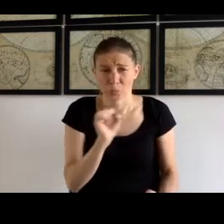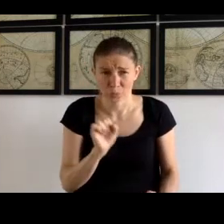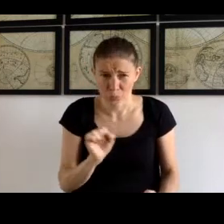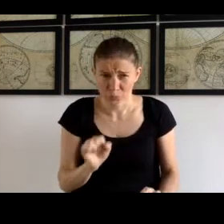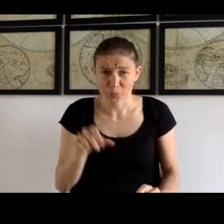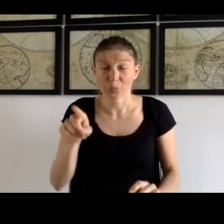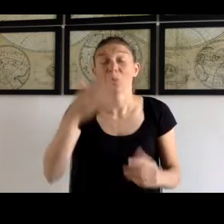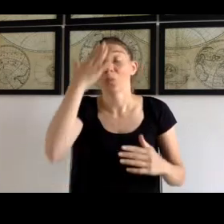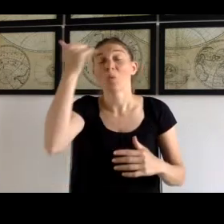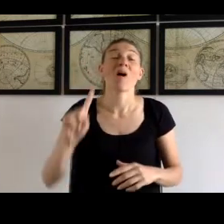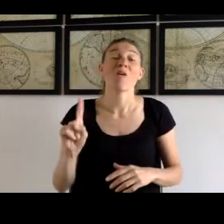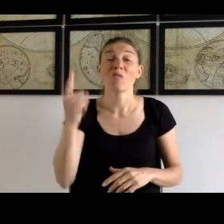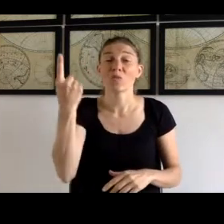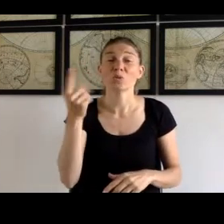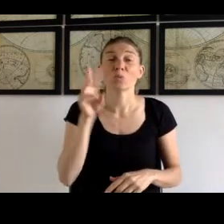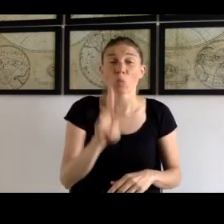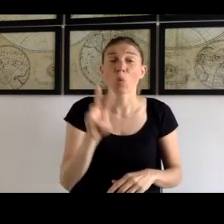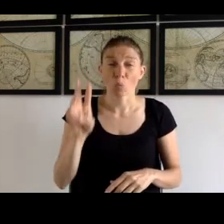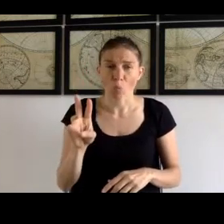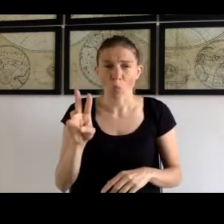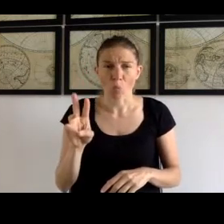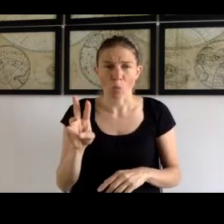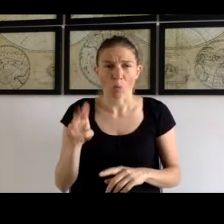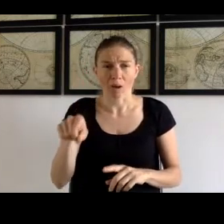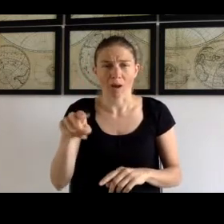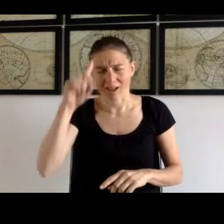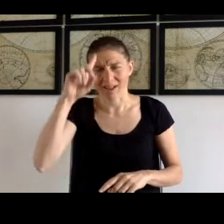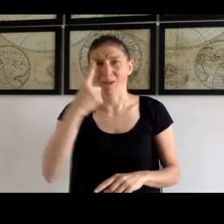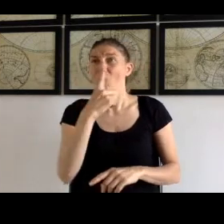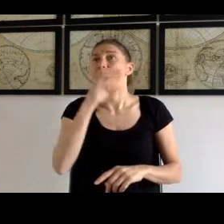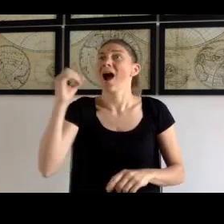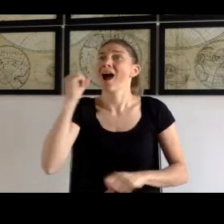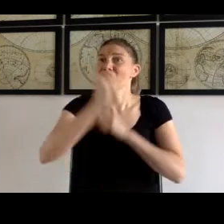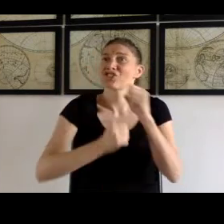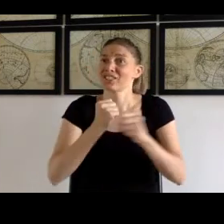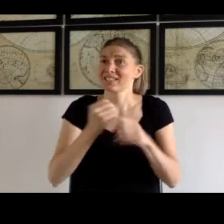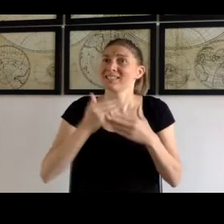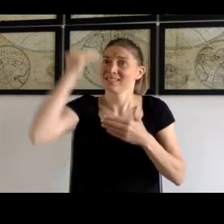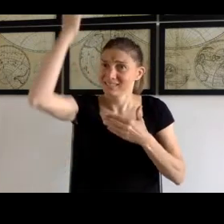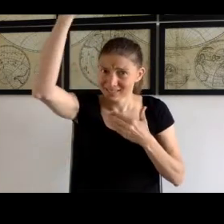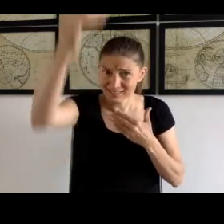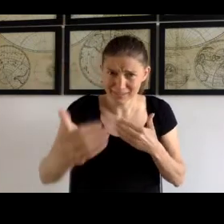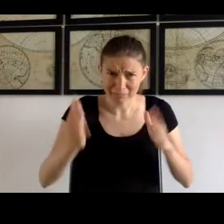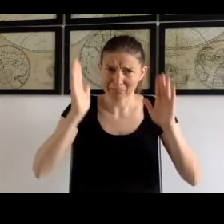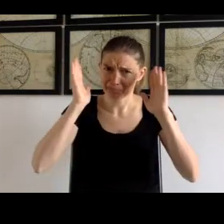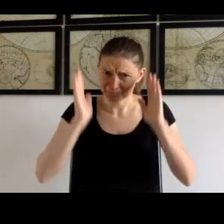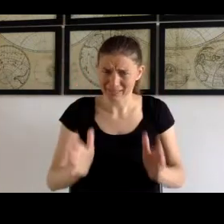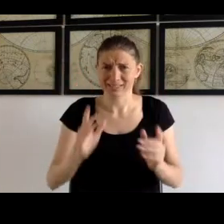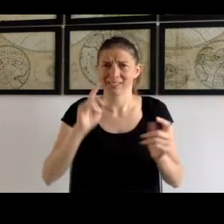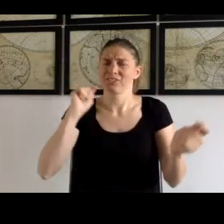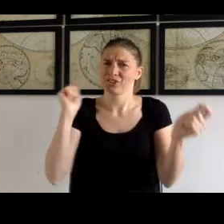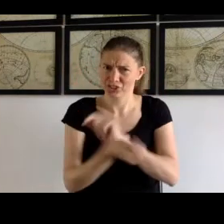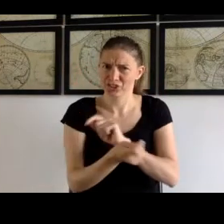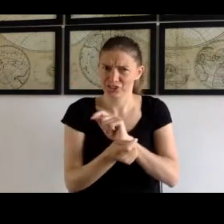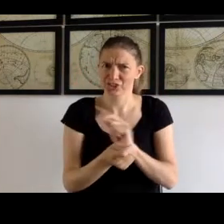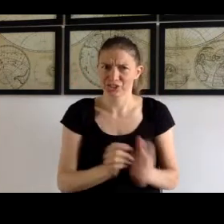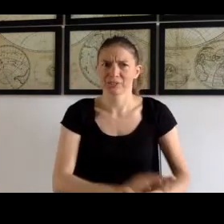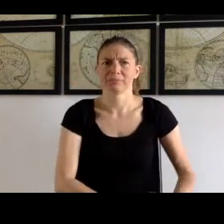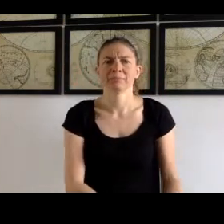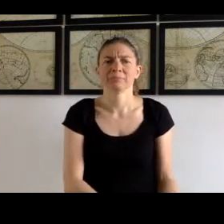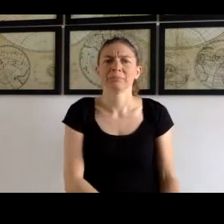War, and after 1 century we need to change concretely that. Change again slide.